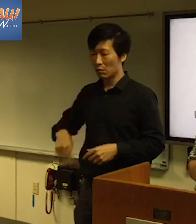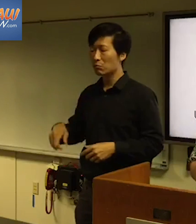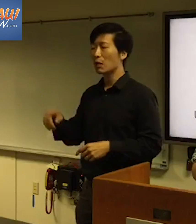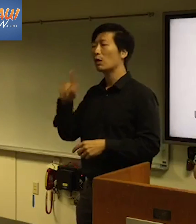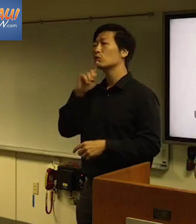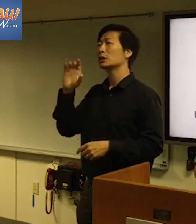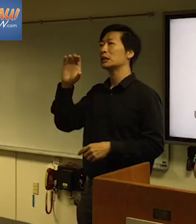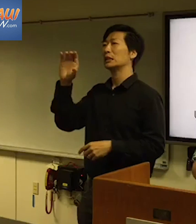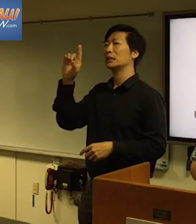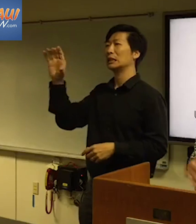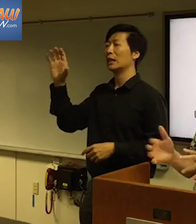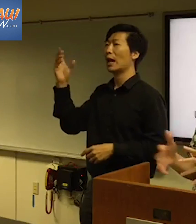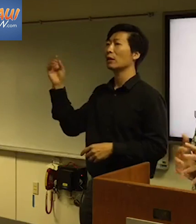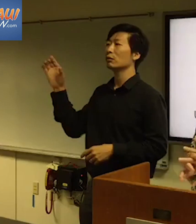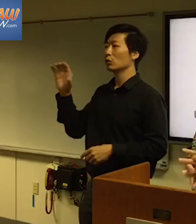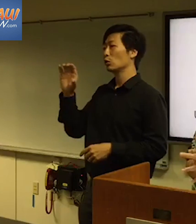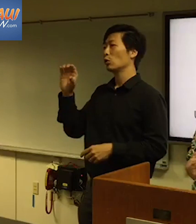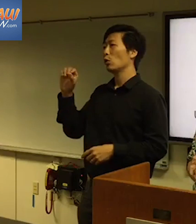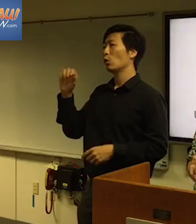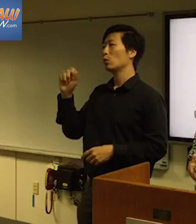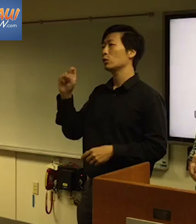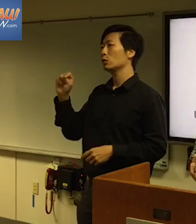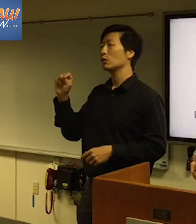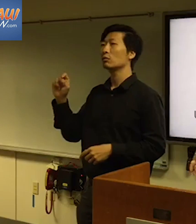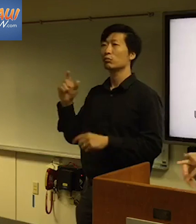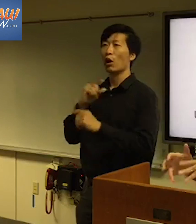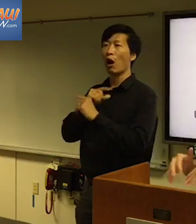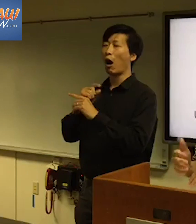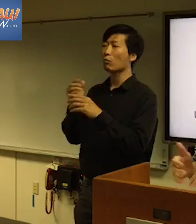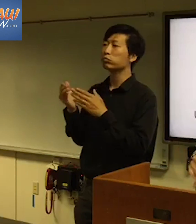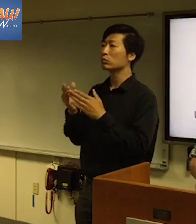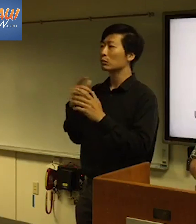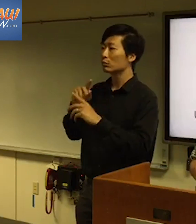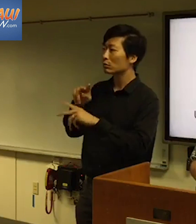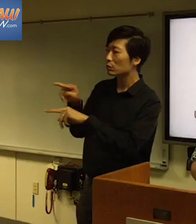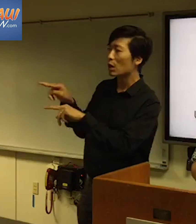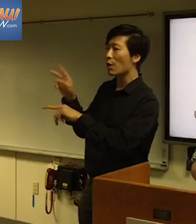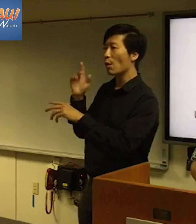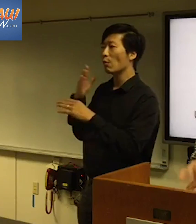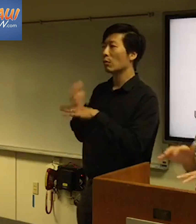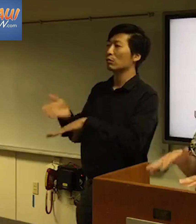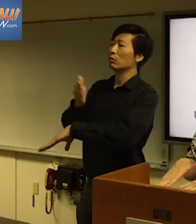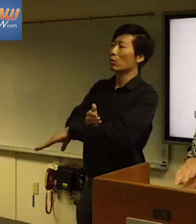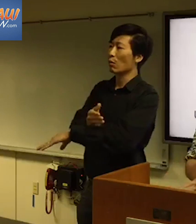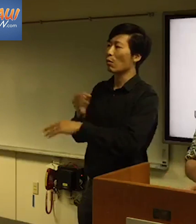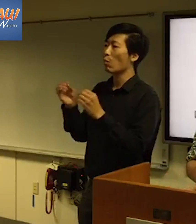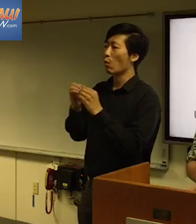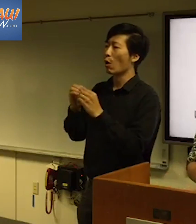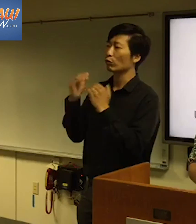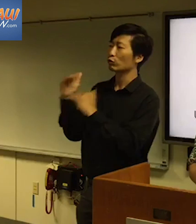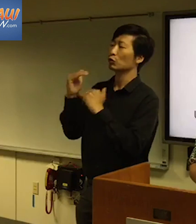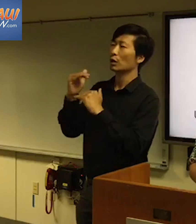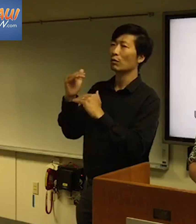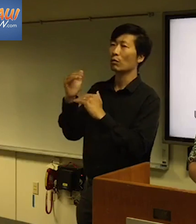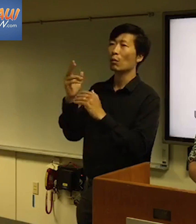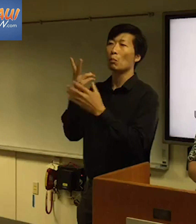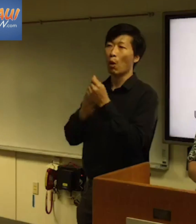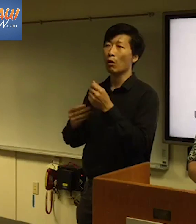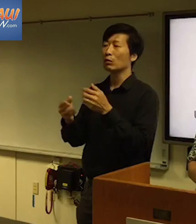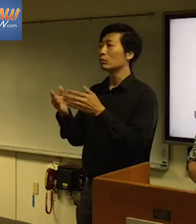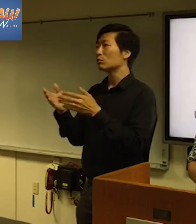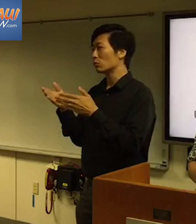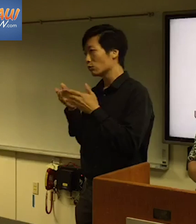an even stricter requirement for this. So we've actually broadened our case definitions to include many of these other